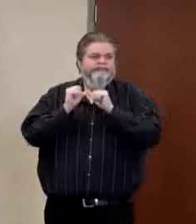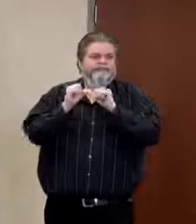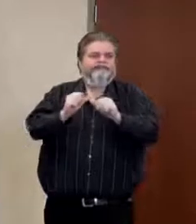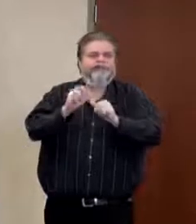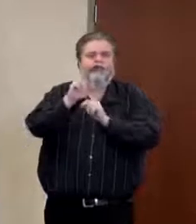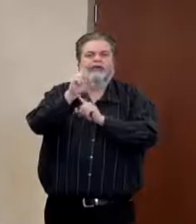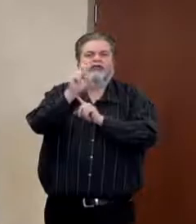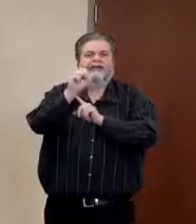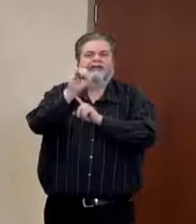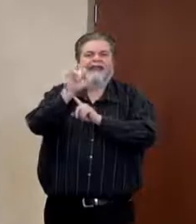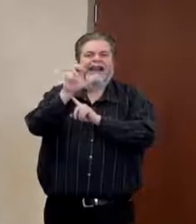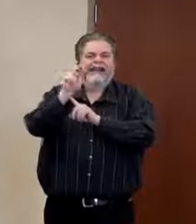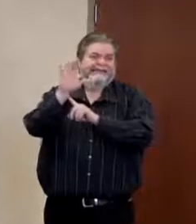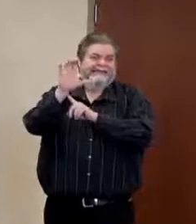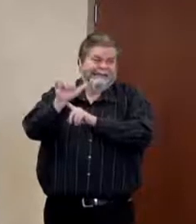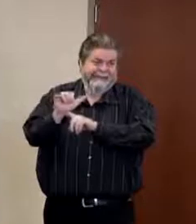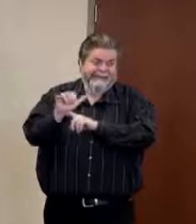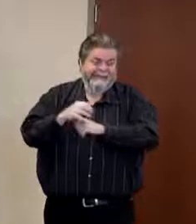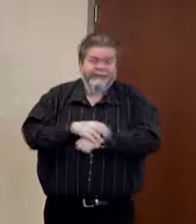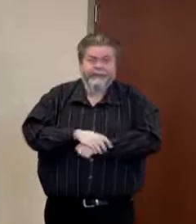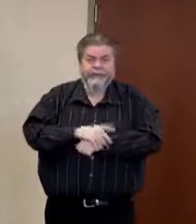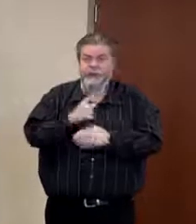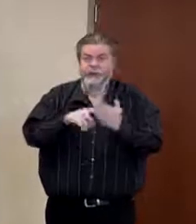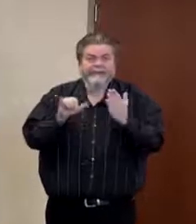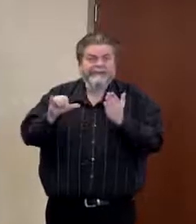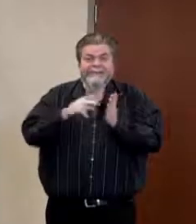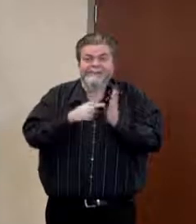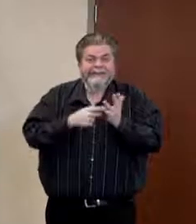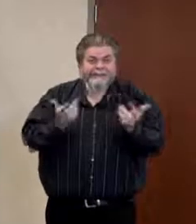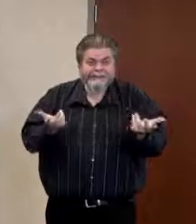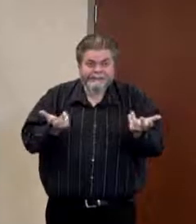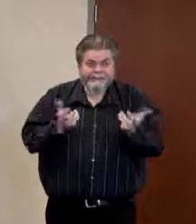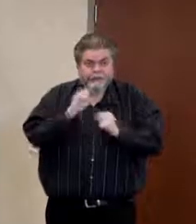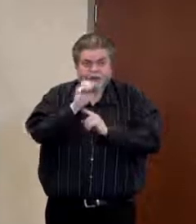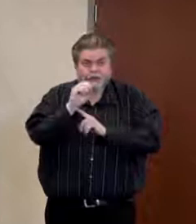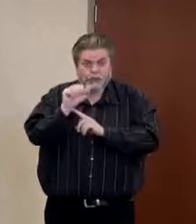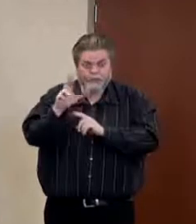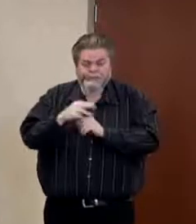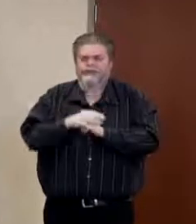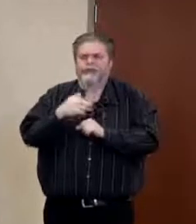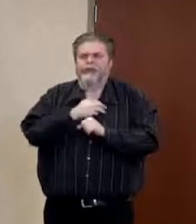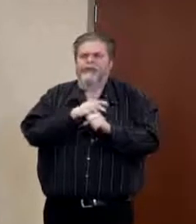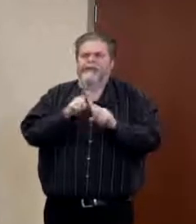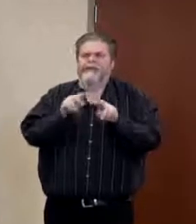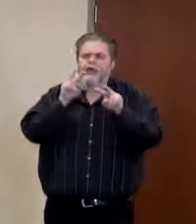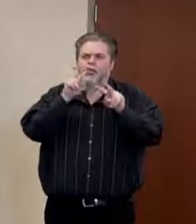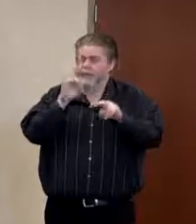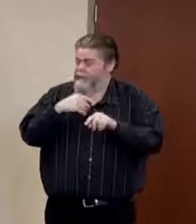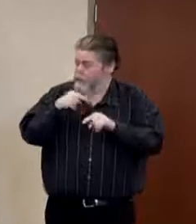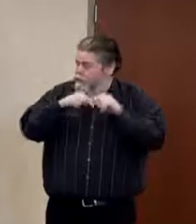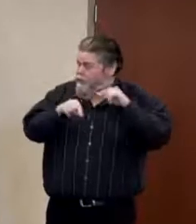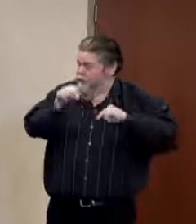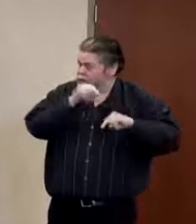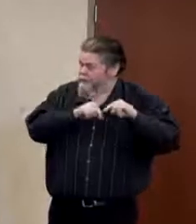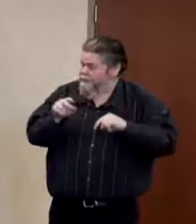So what this will really do is we need to continue to look at, if I go back,